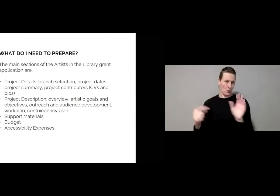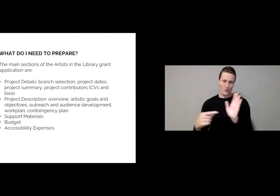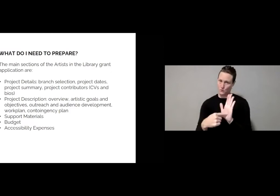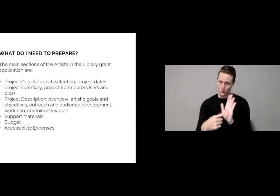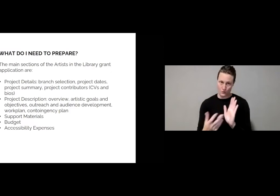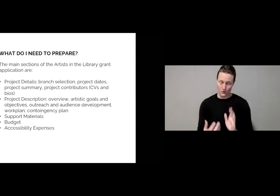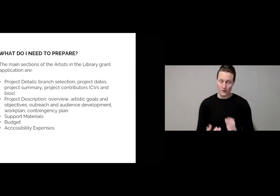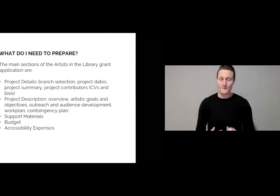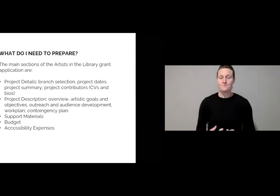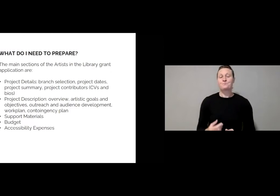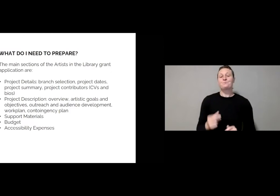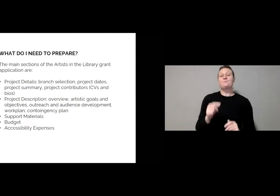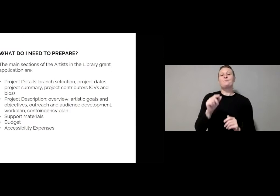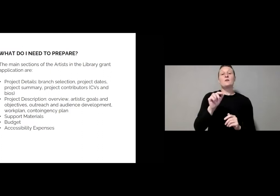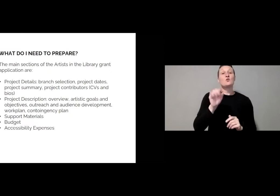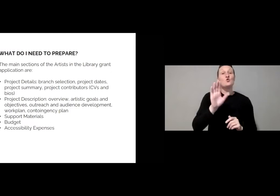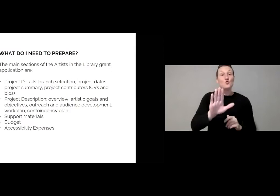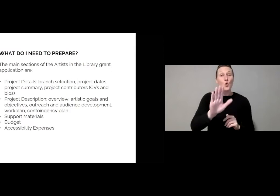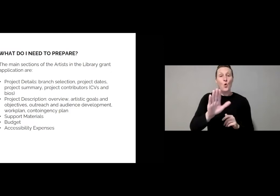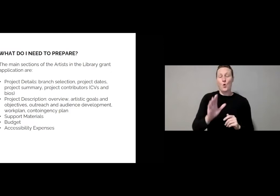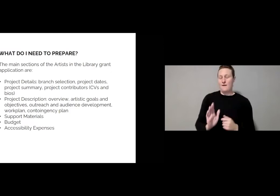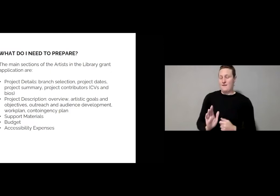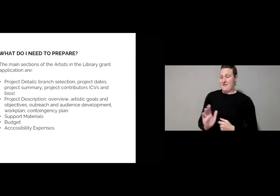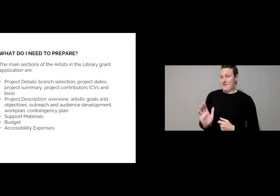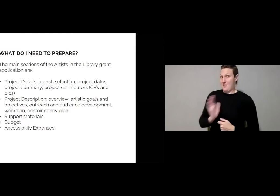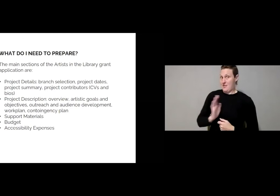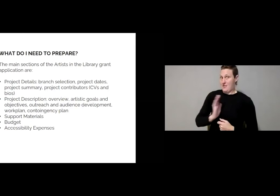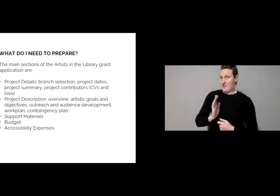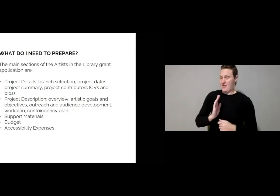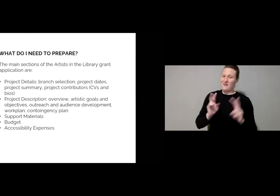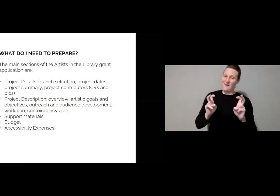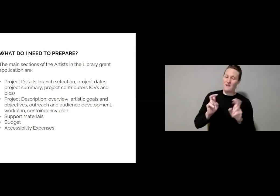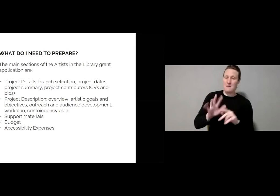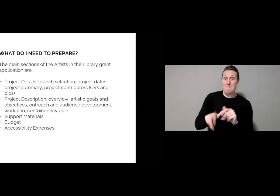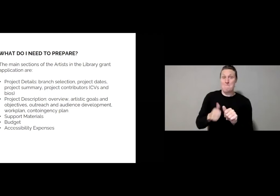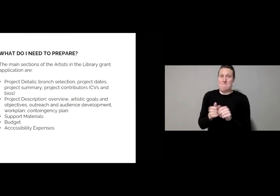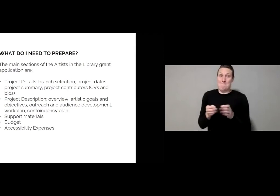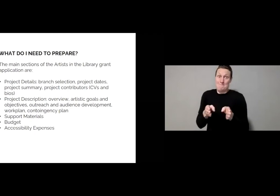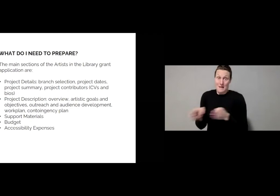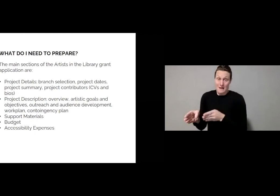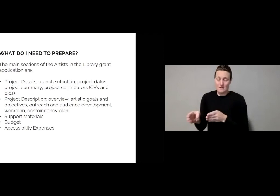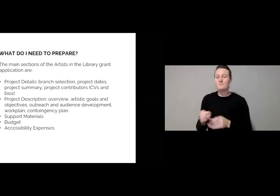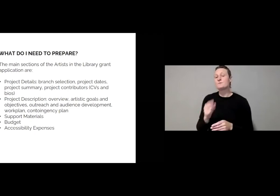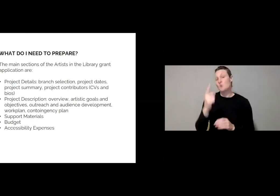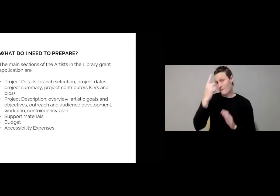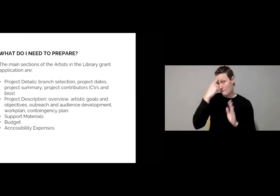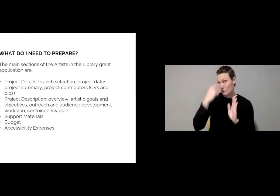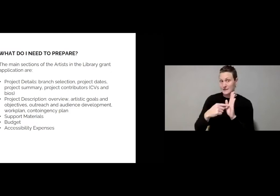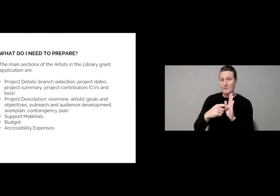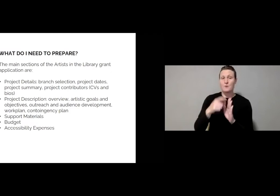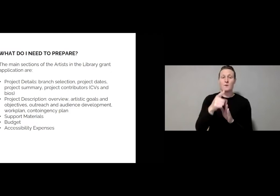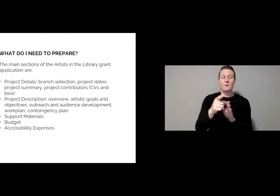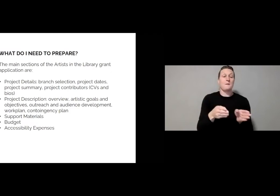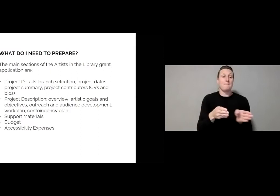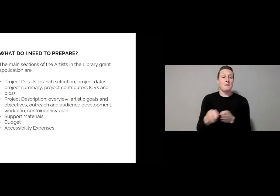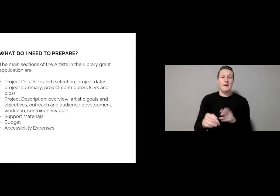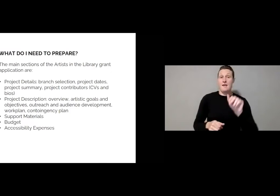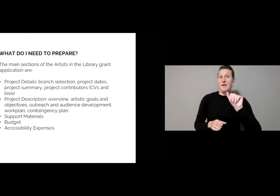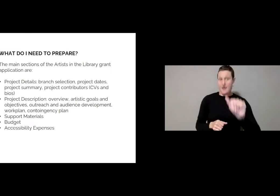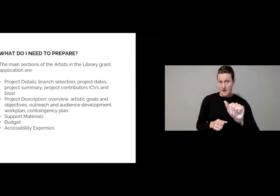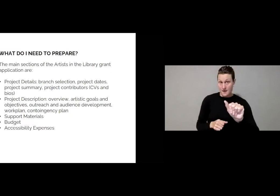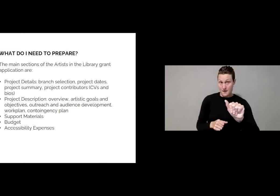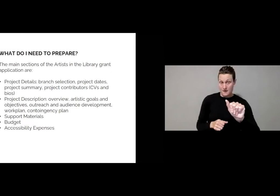have a contingency plan because your plan A is doing some in-person programming in the branch, this would be